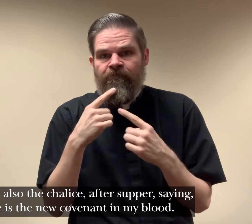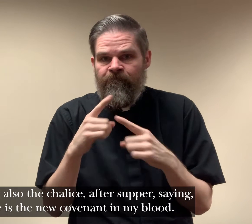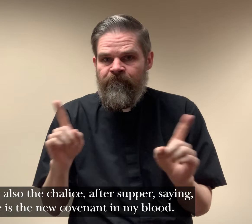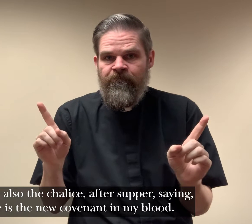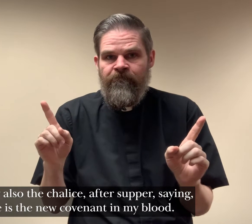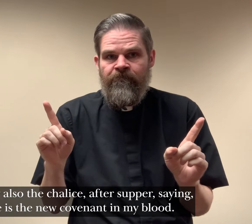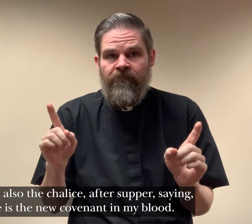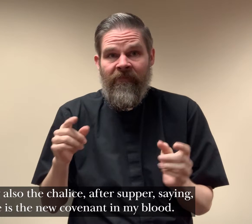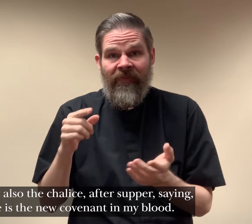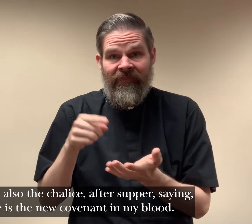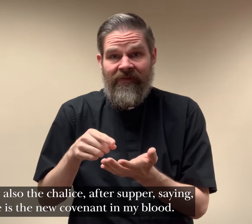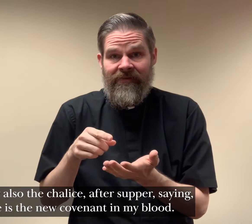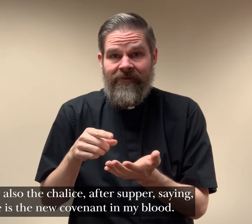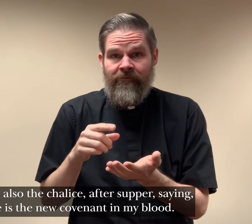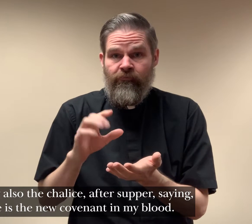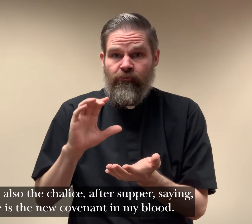the new covenant in my blood.